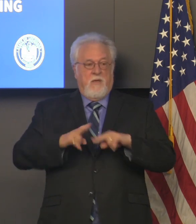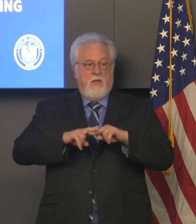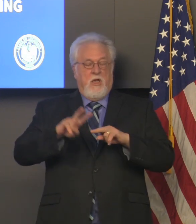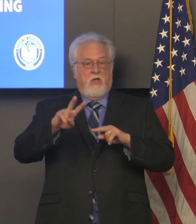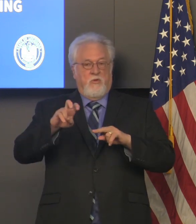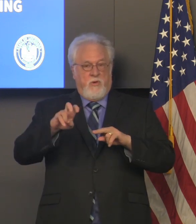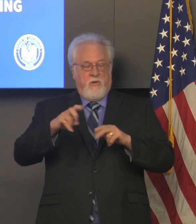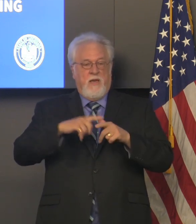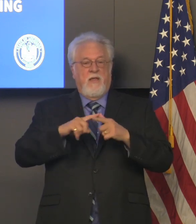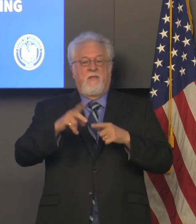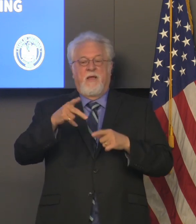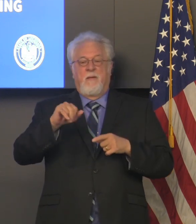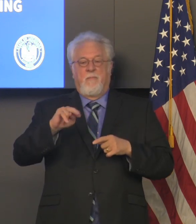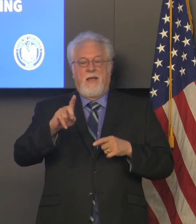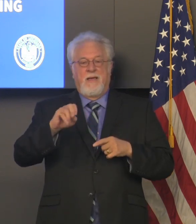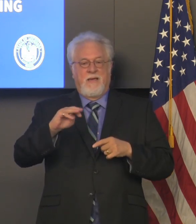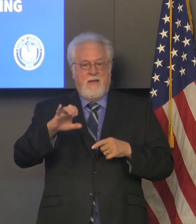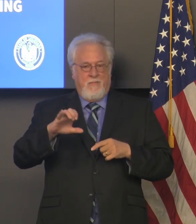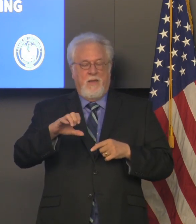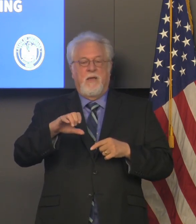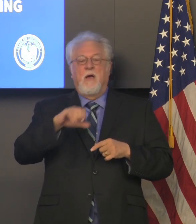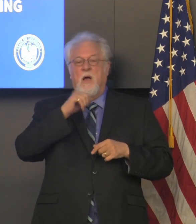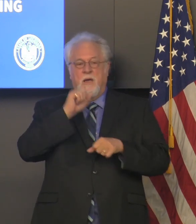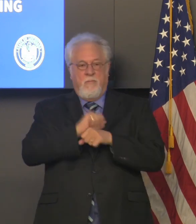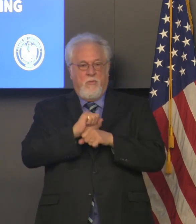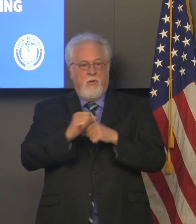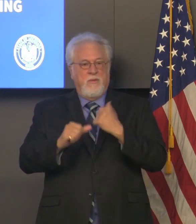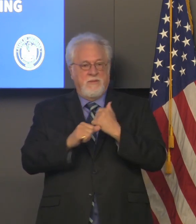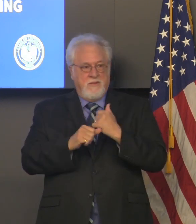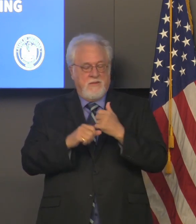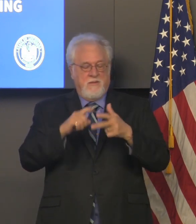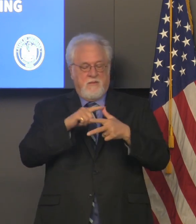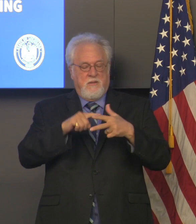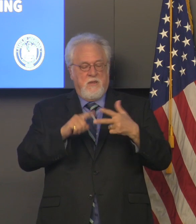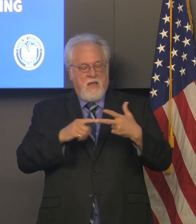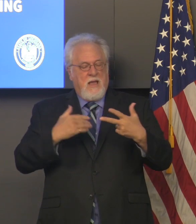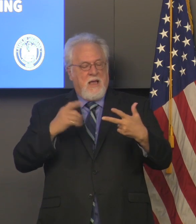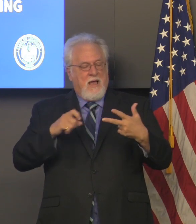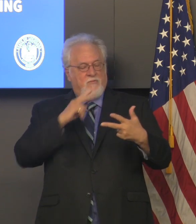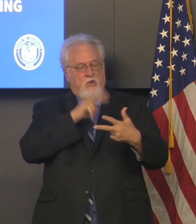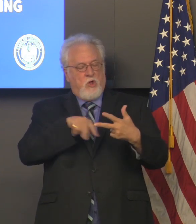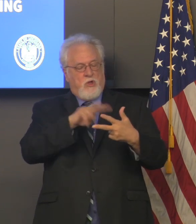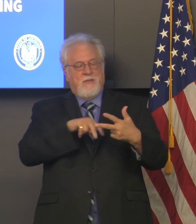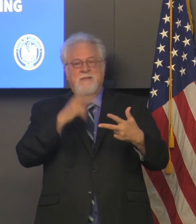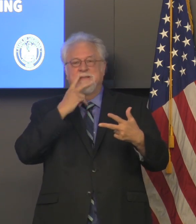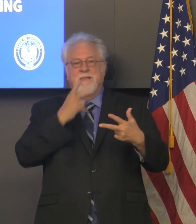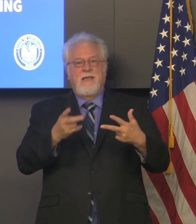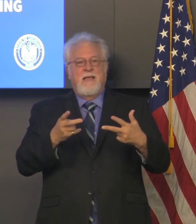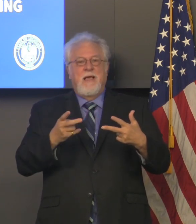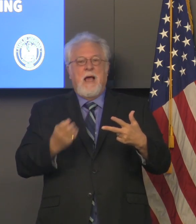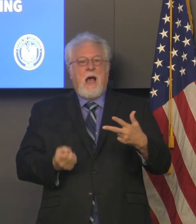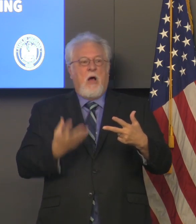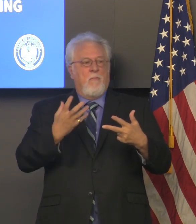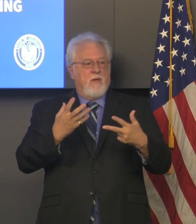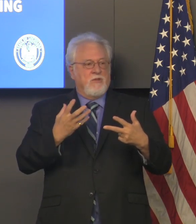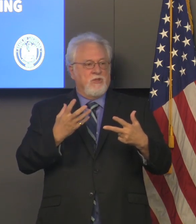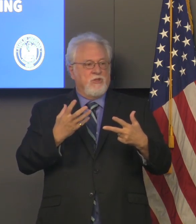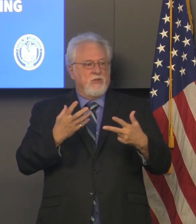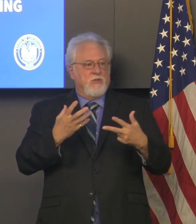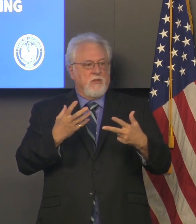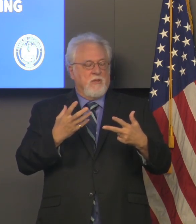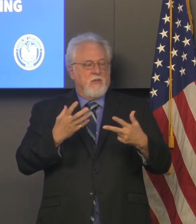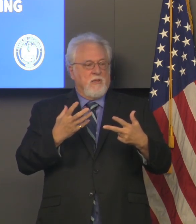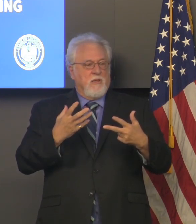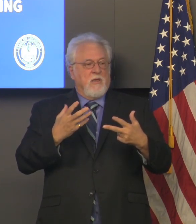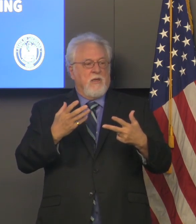pandemic unemployment assistance in addition to the compensation. And so you kind of have to look and see how much of this survives the next